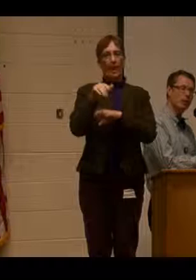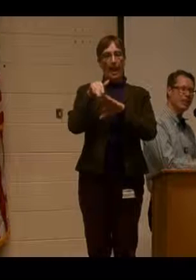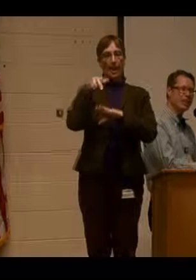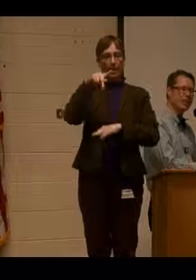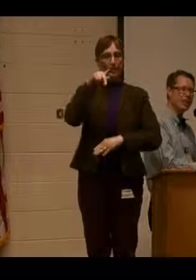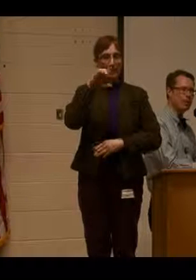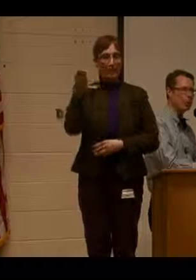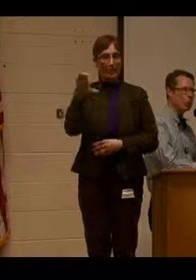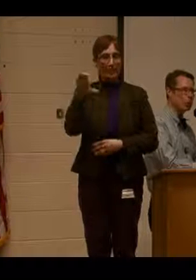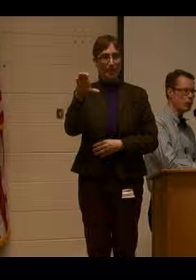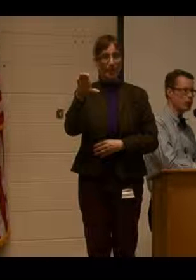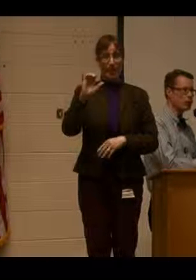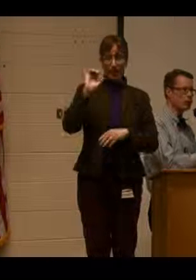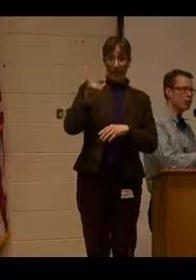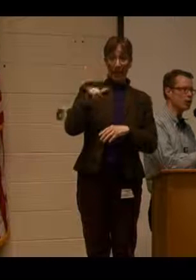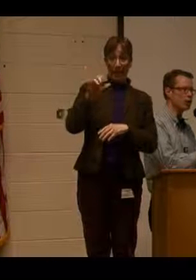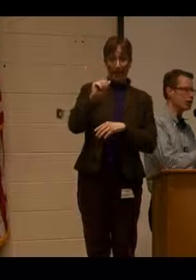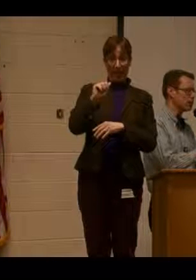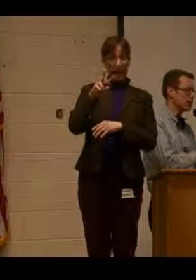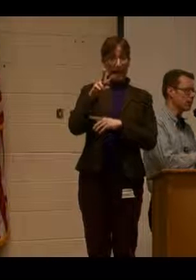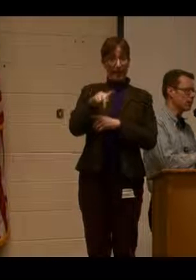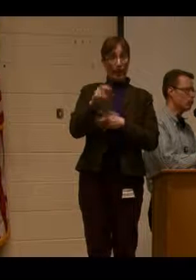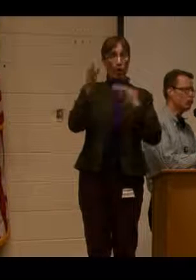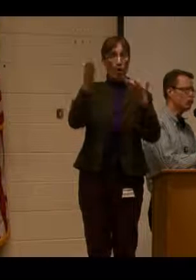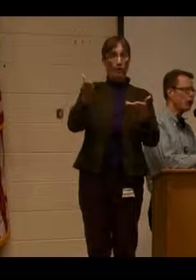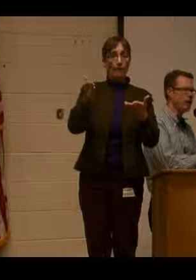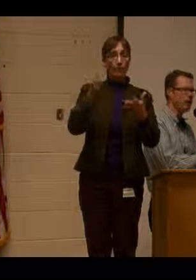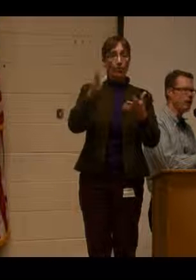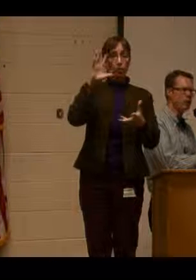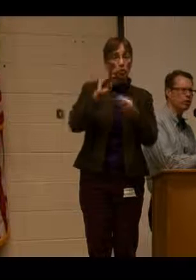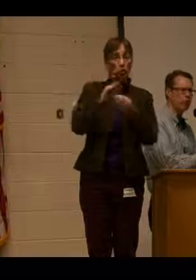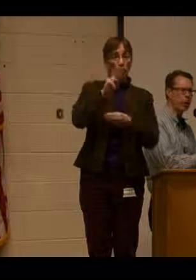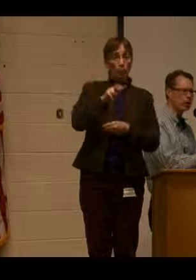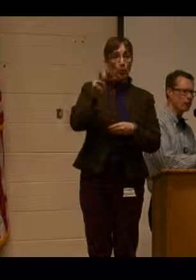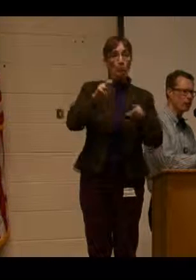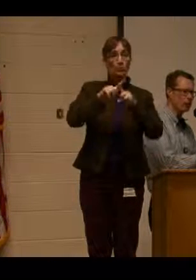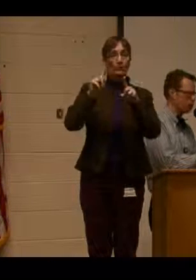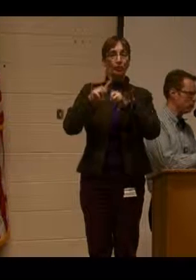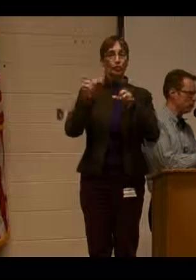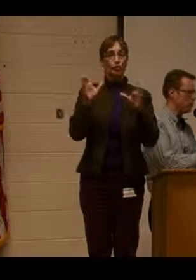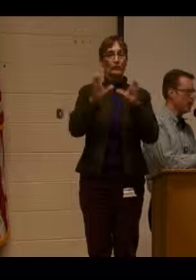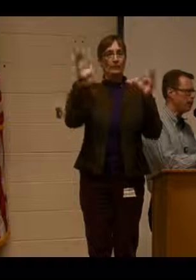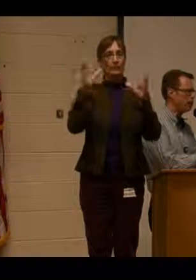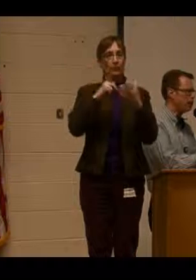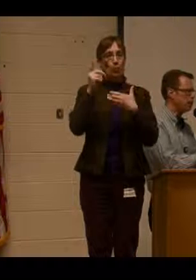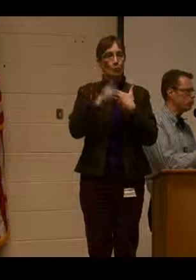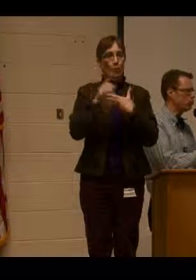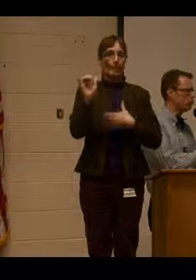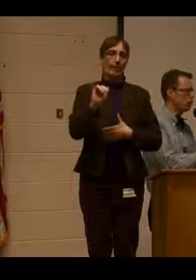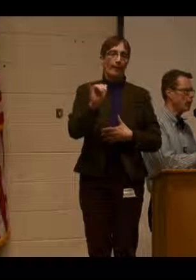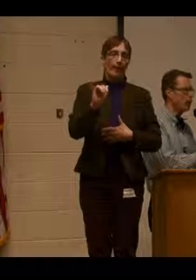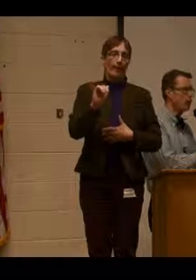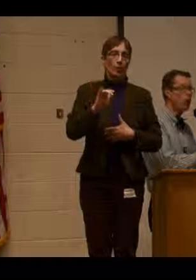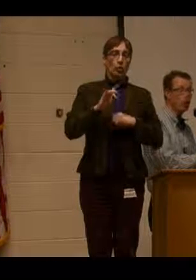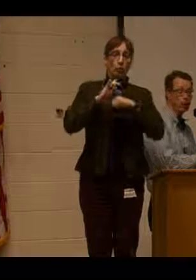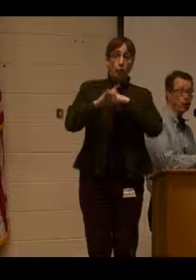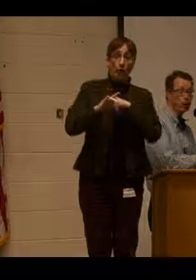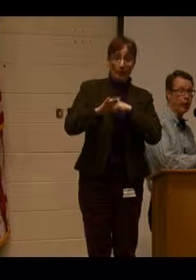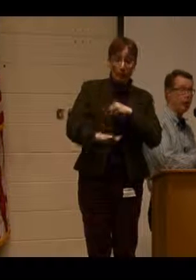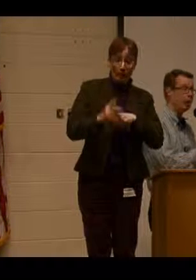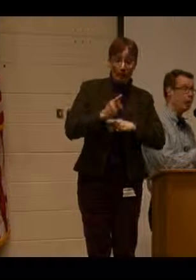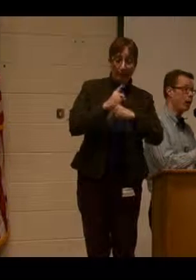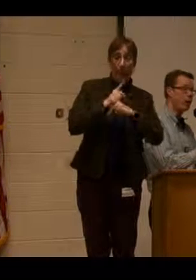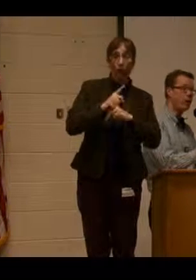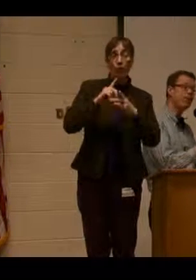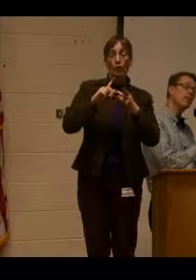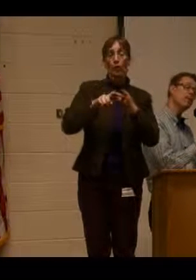such as early childhood or child care, clean room, culinary. If one